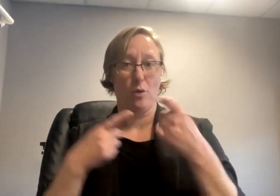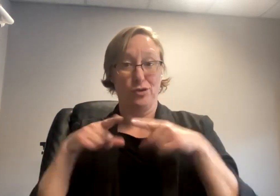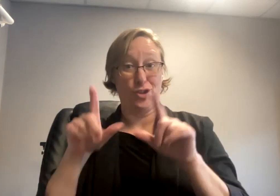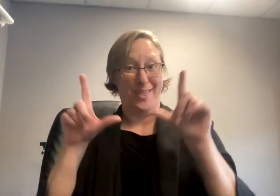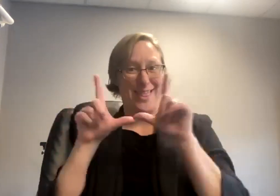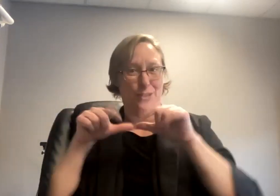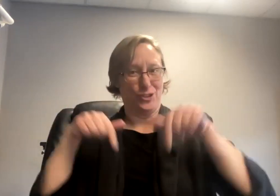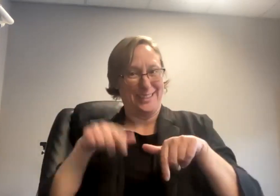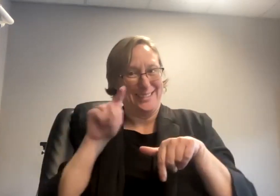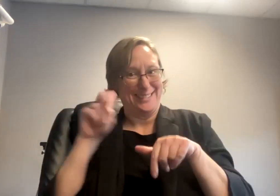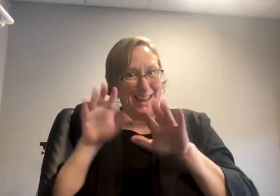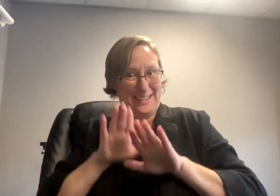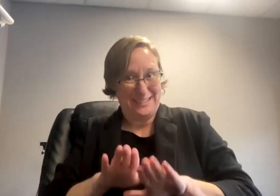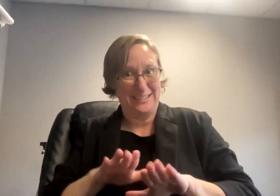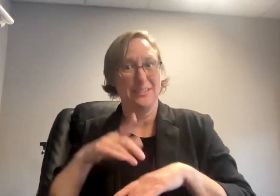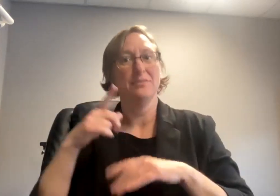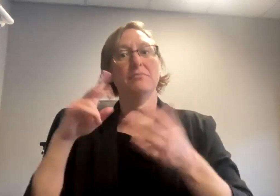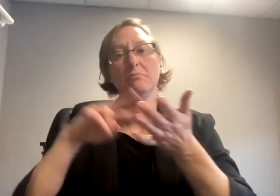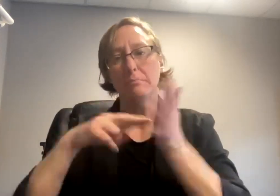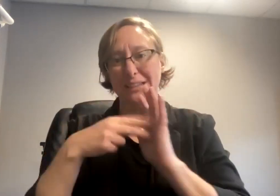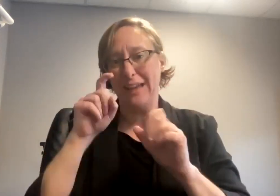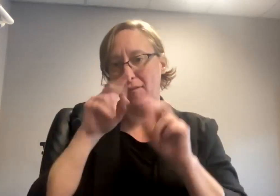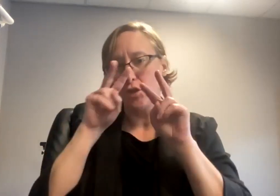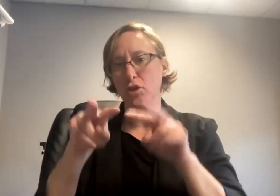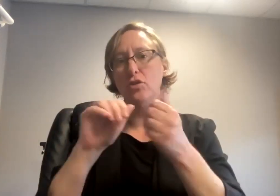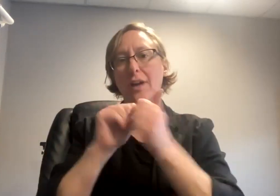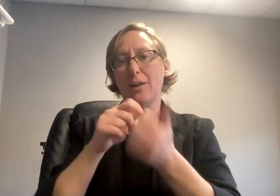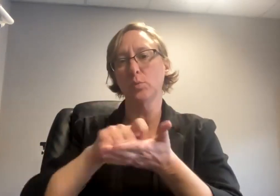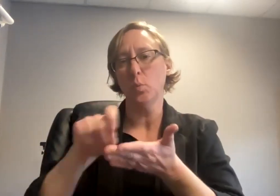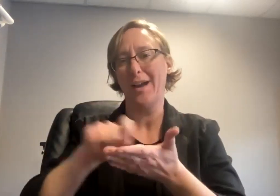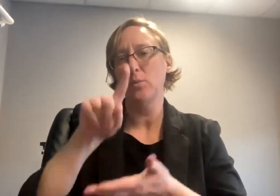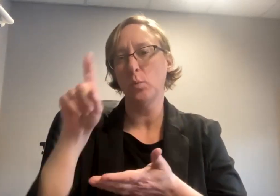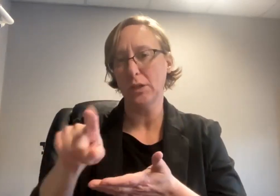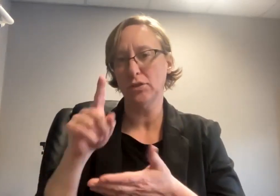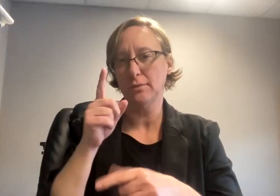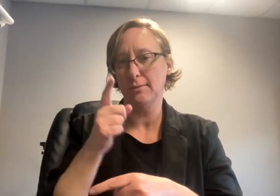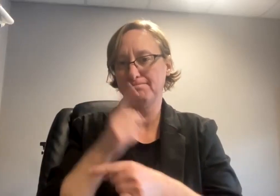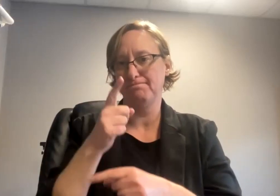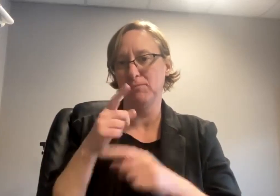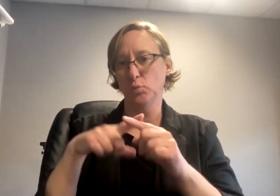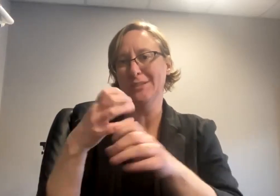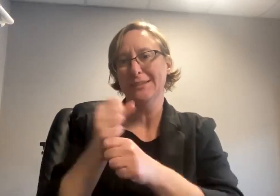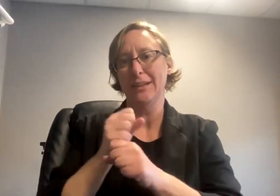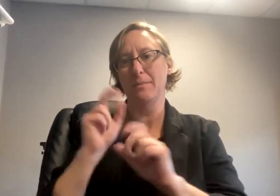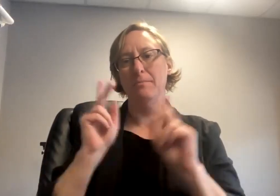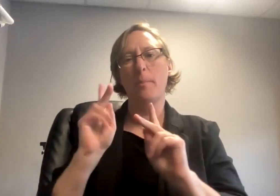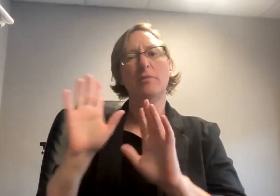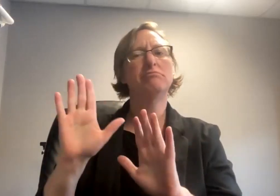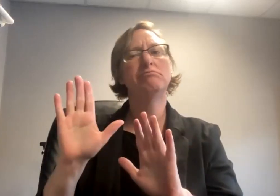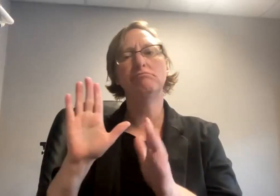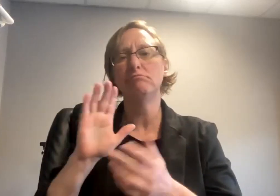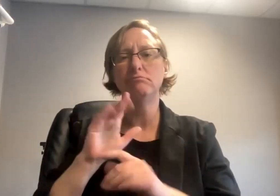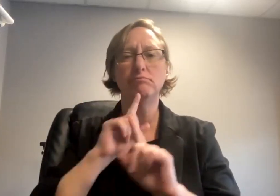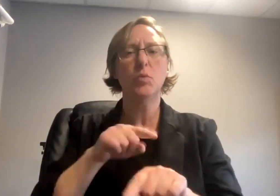Chris is saying, I get what you're saying. This is Tennessee licensure. So we definitely need to look how we're writing